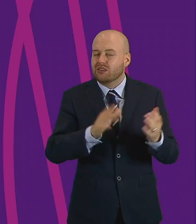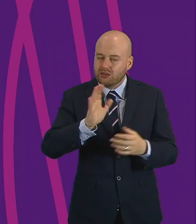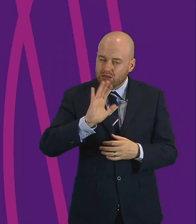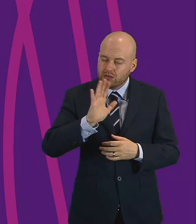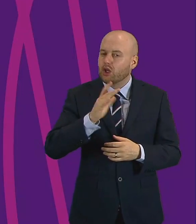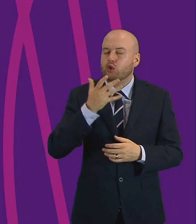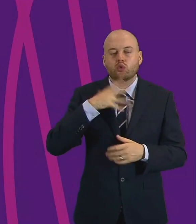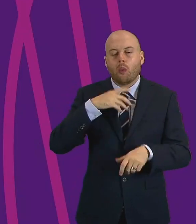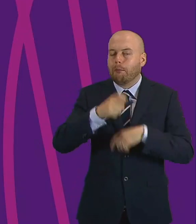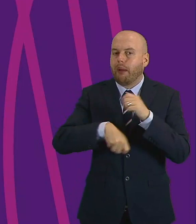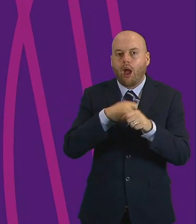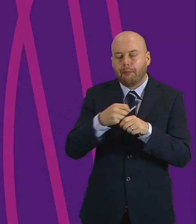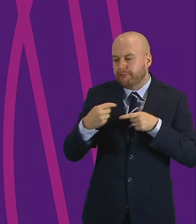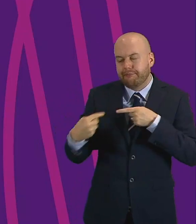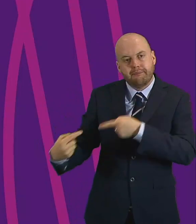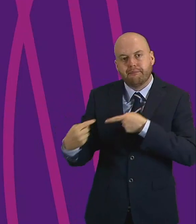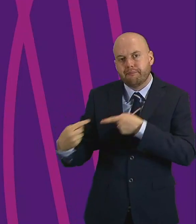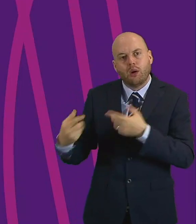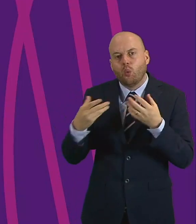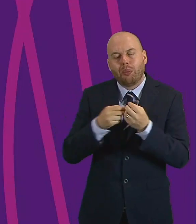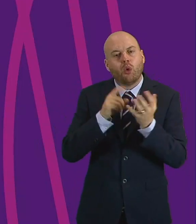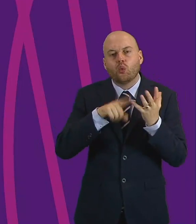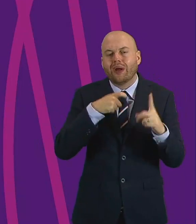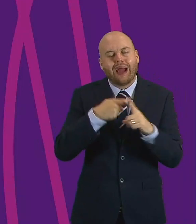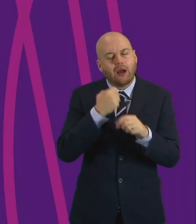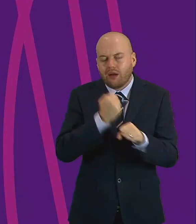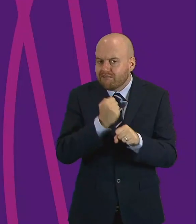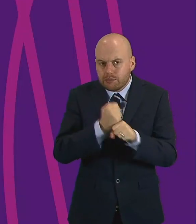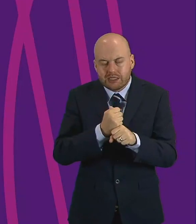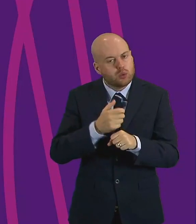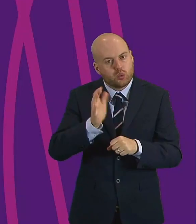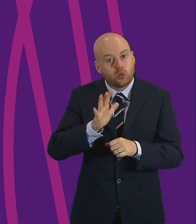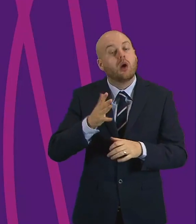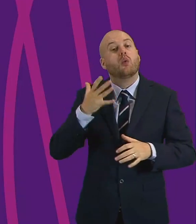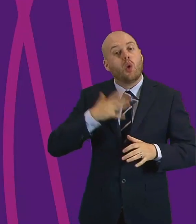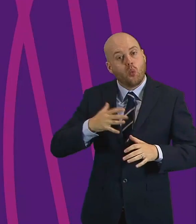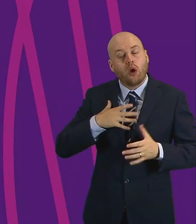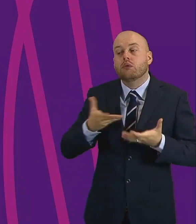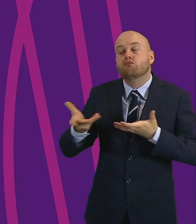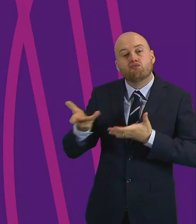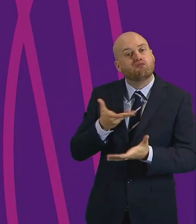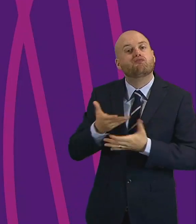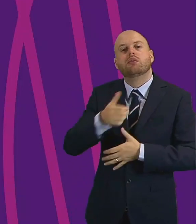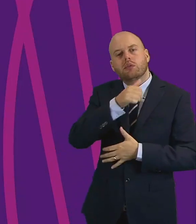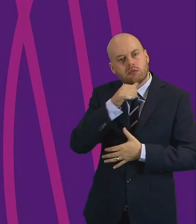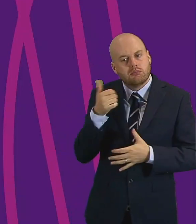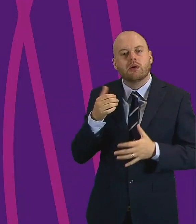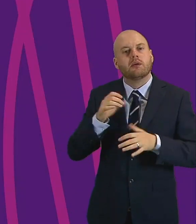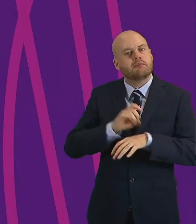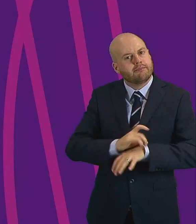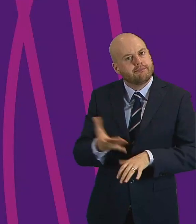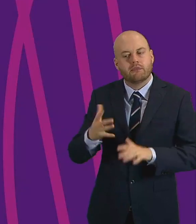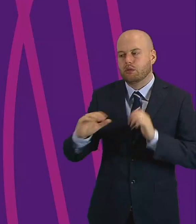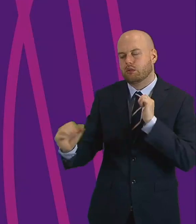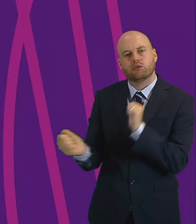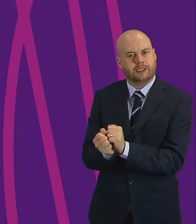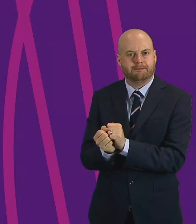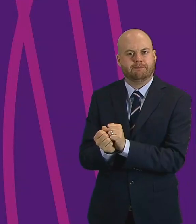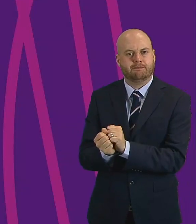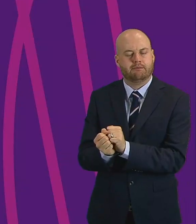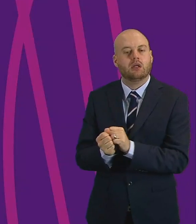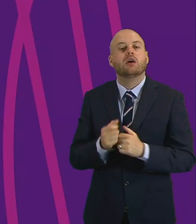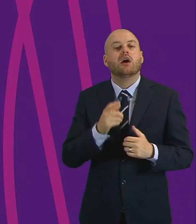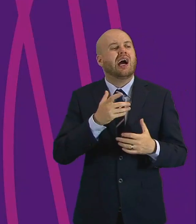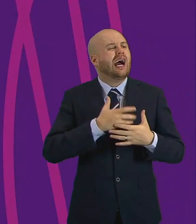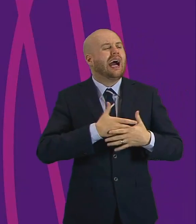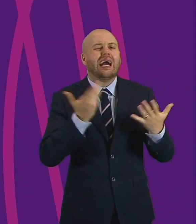our starting point, but better to secure their agreement going forward. And I would also caution against ad hoc adjustments